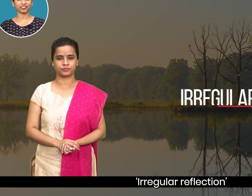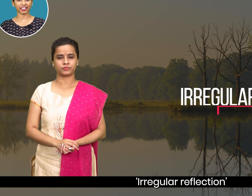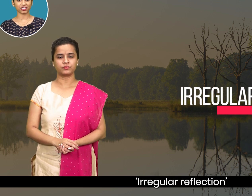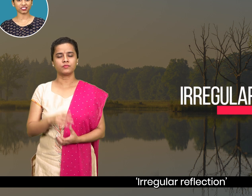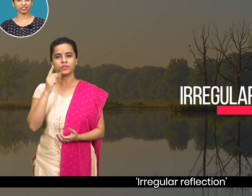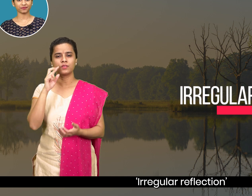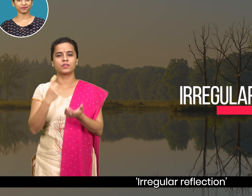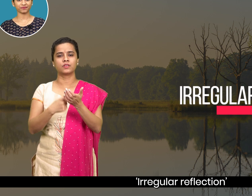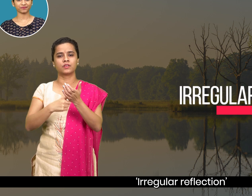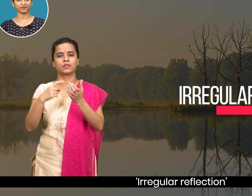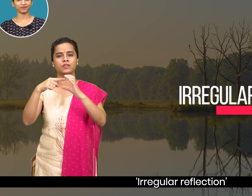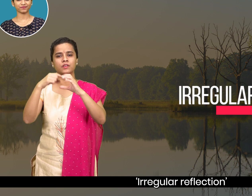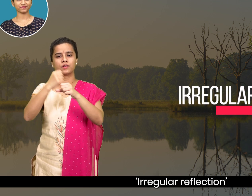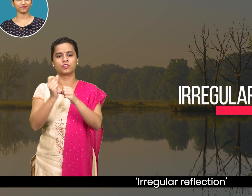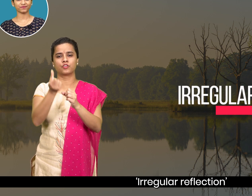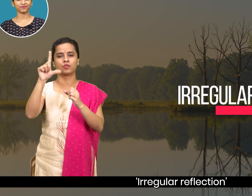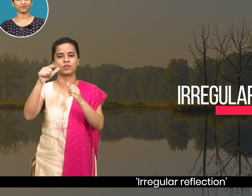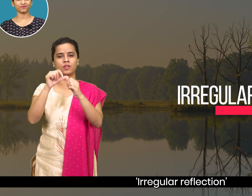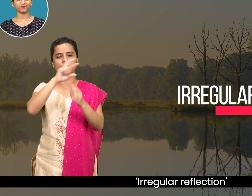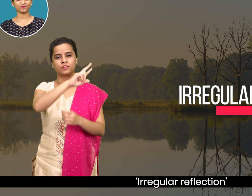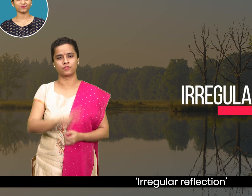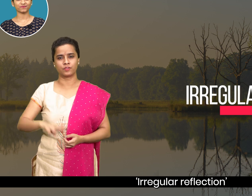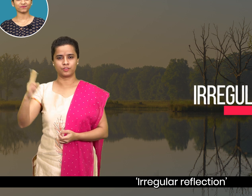Irregular reflection